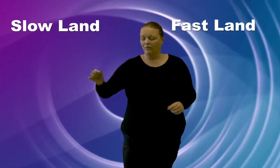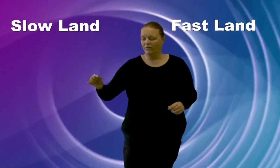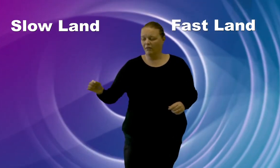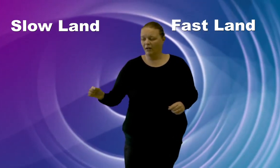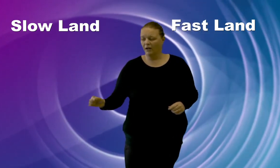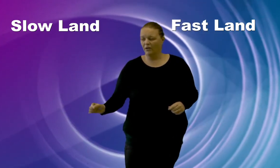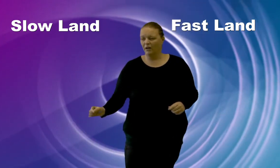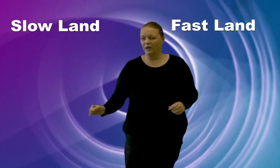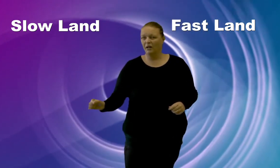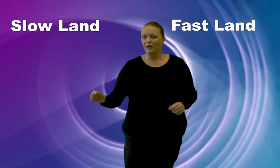very